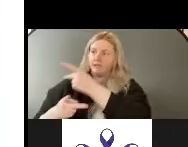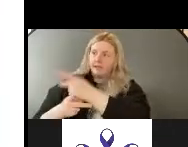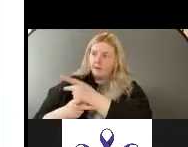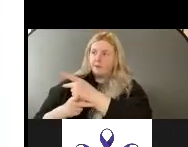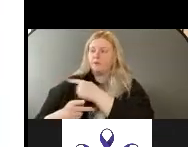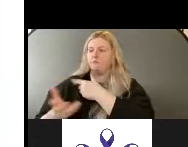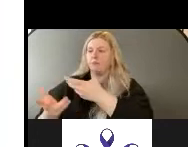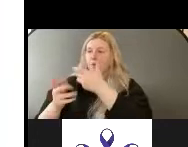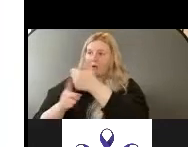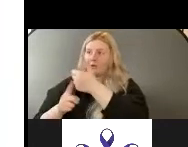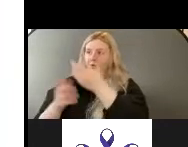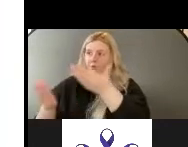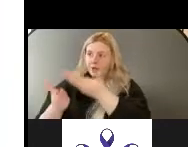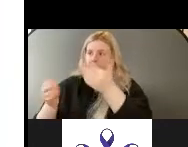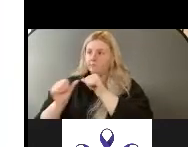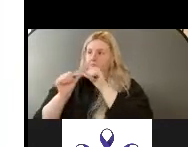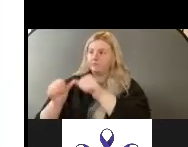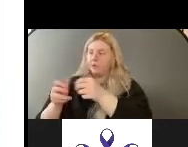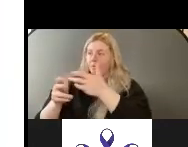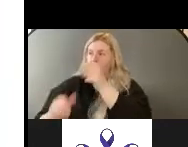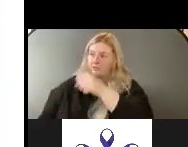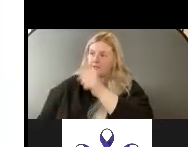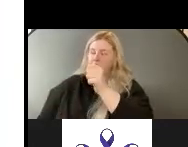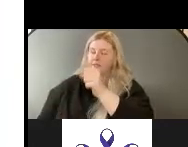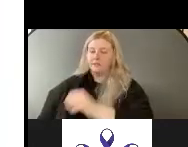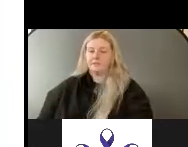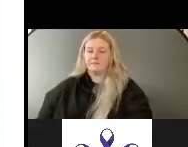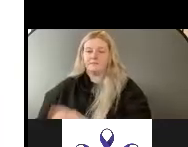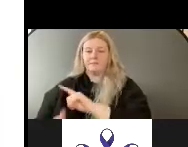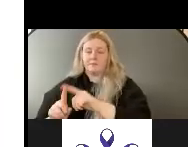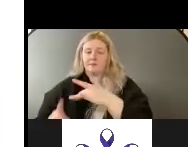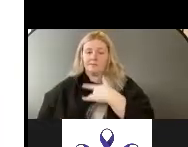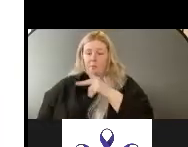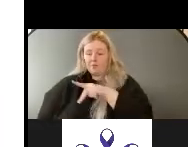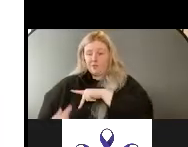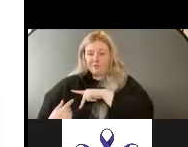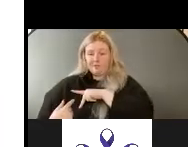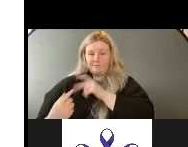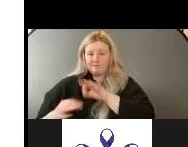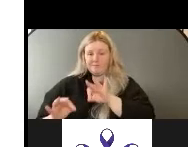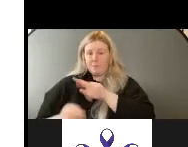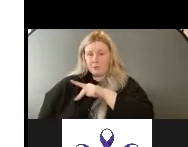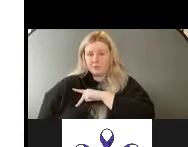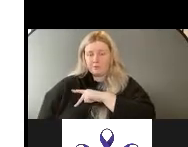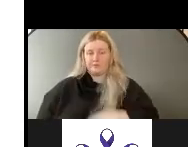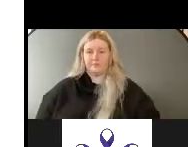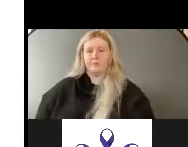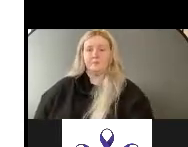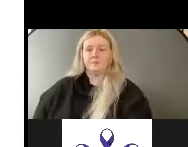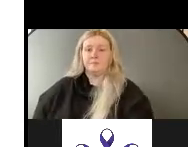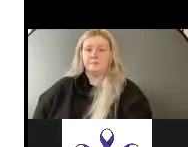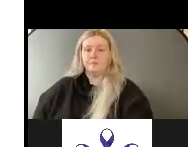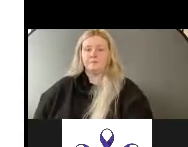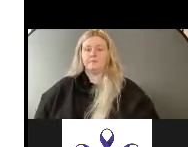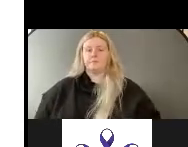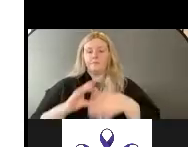him around for as long as possible. So it's deeply personal. And making this link between